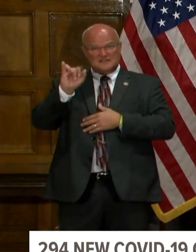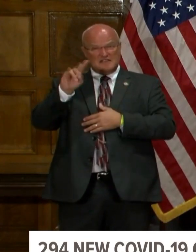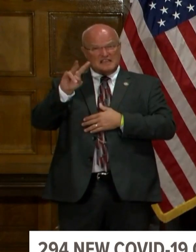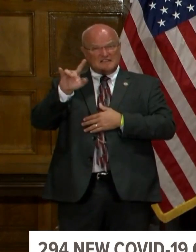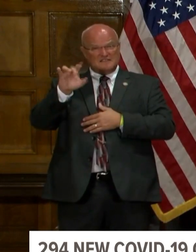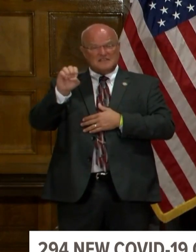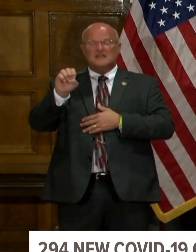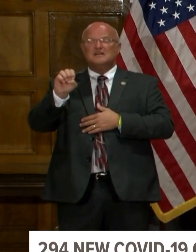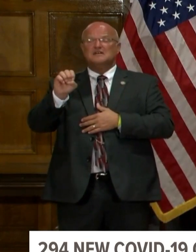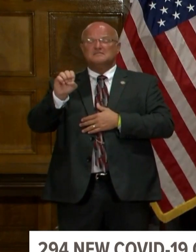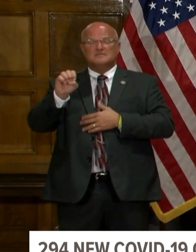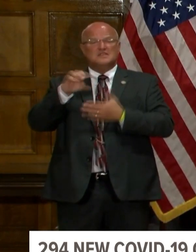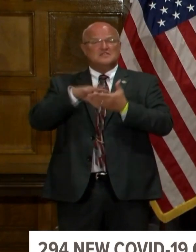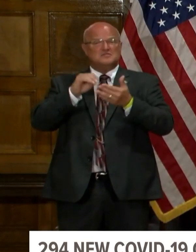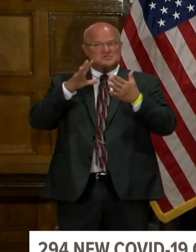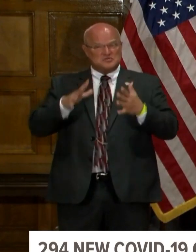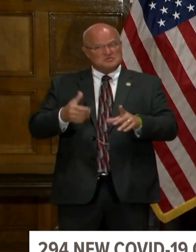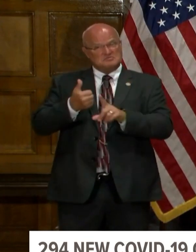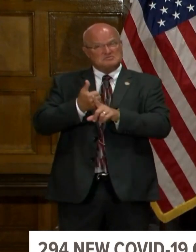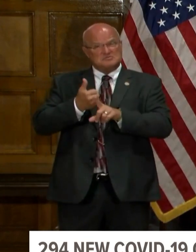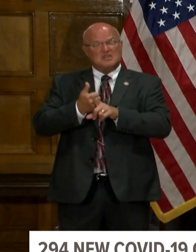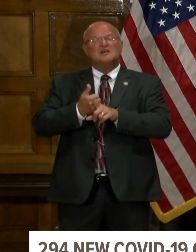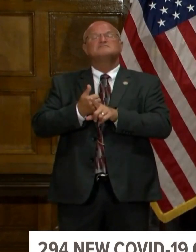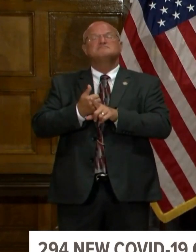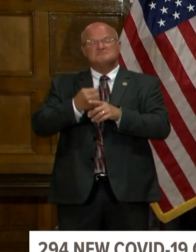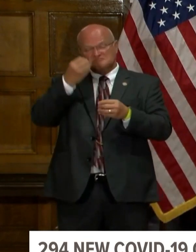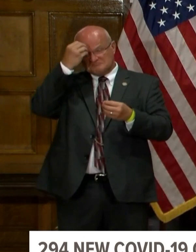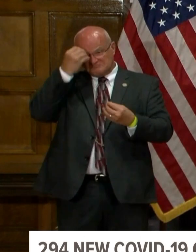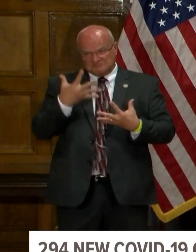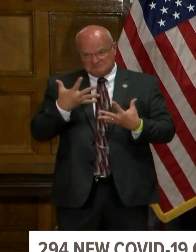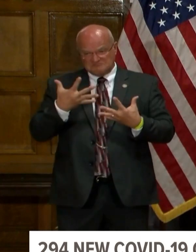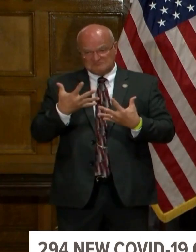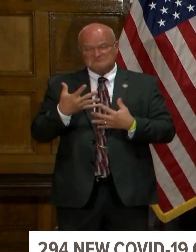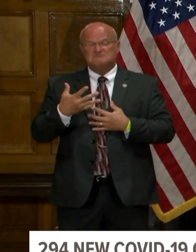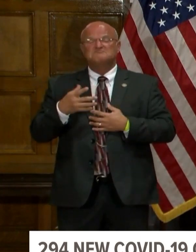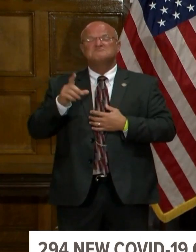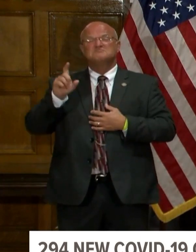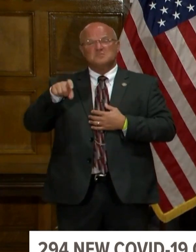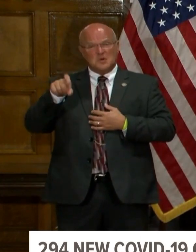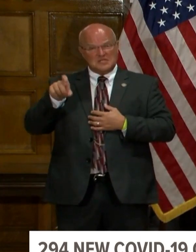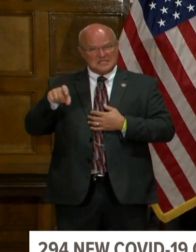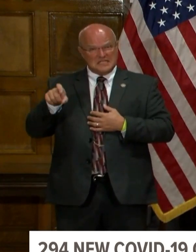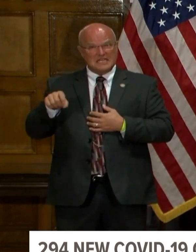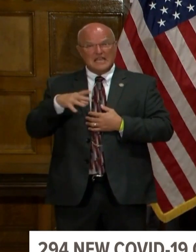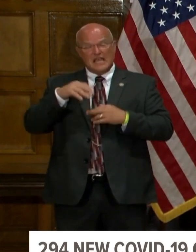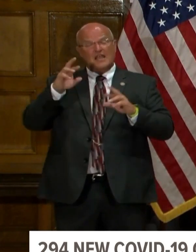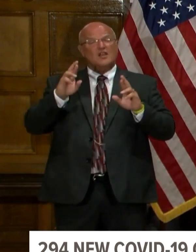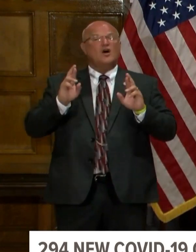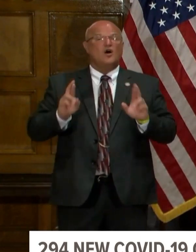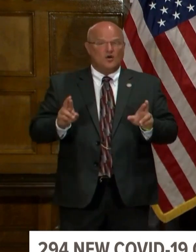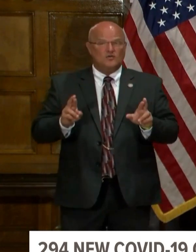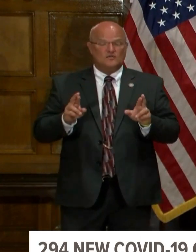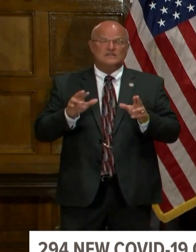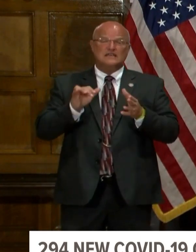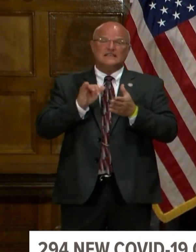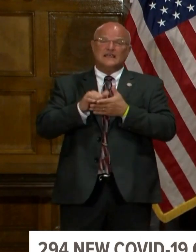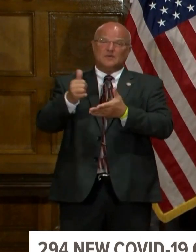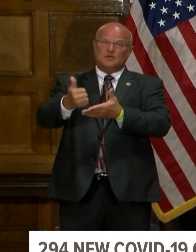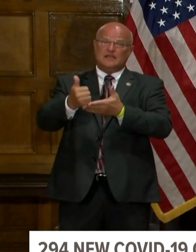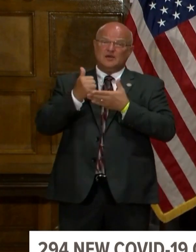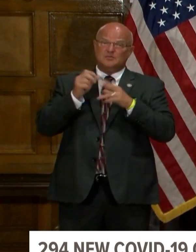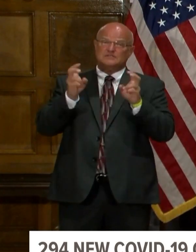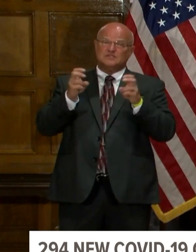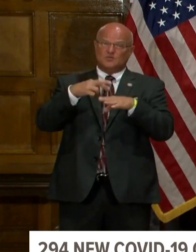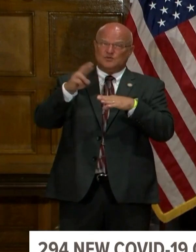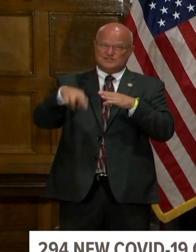the students by and large got the message. They understood what was needed, and hopefully that will help us in terms